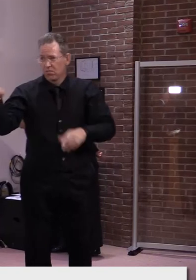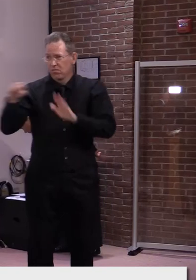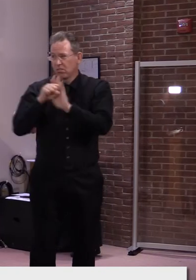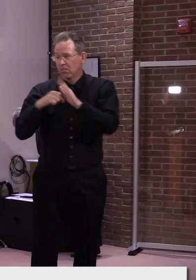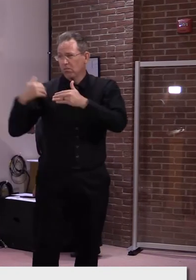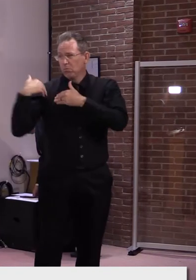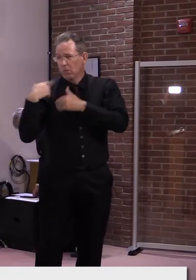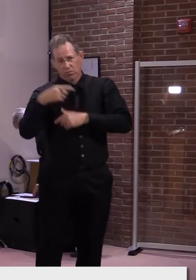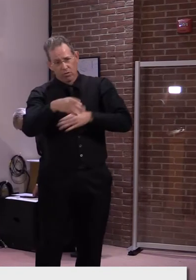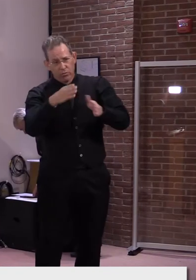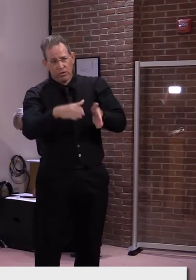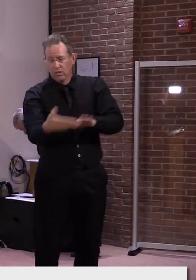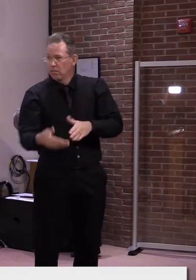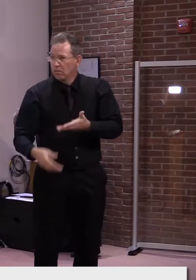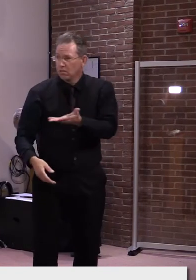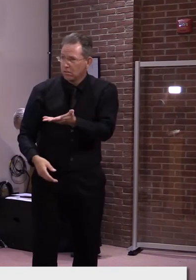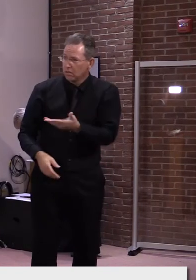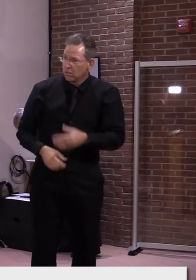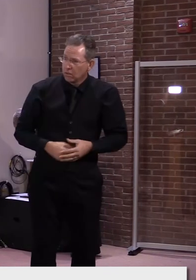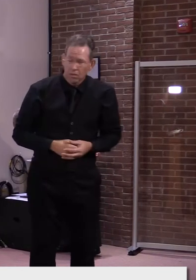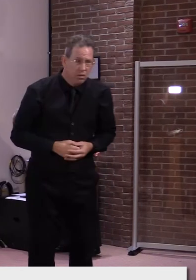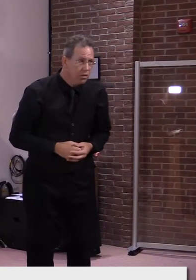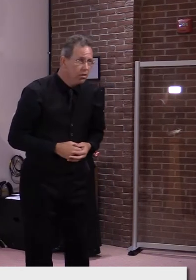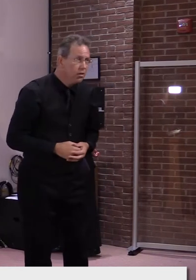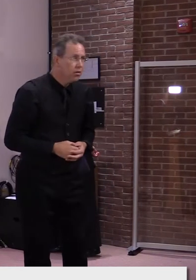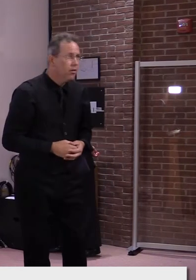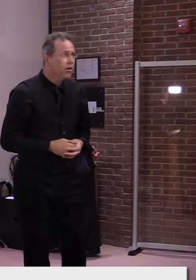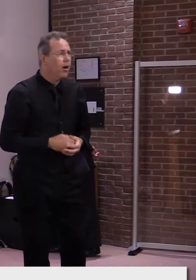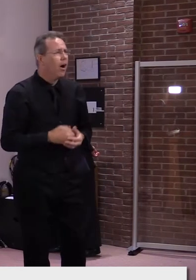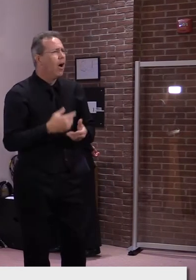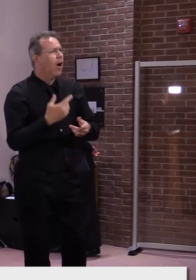I saw today where Moderna was going for